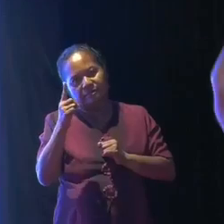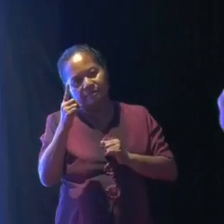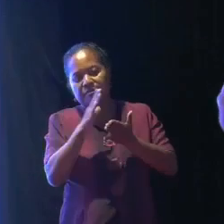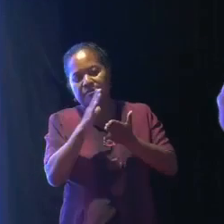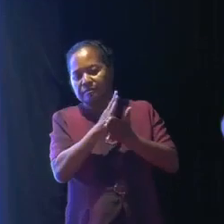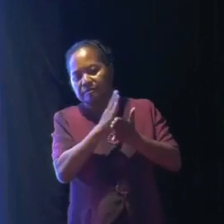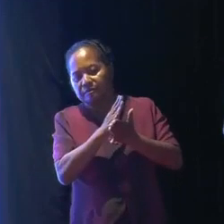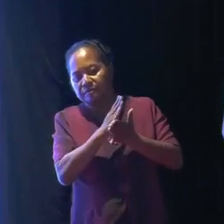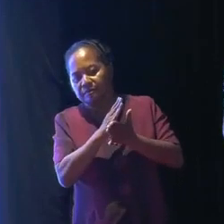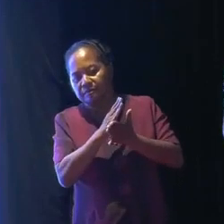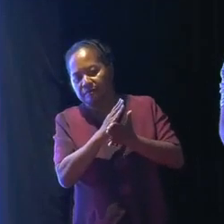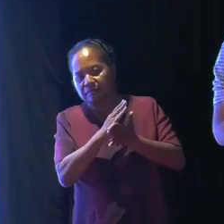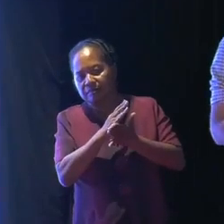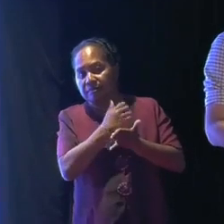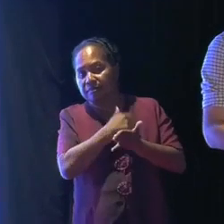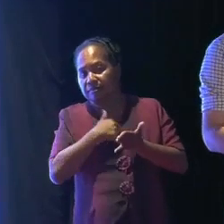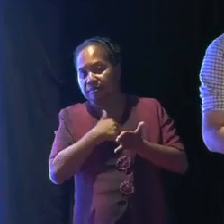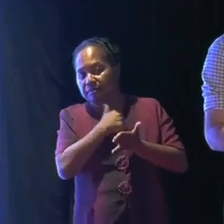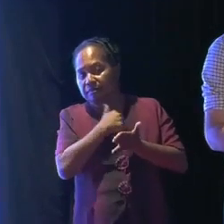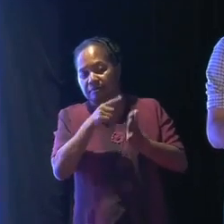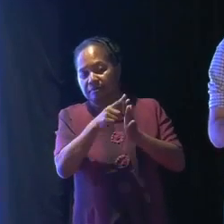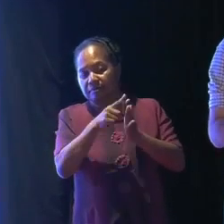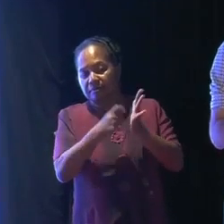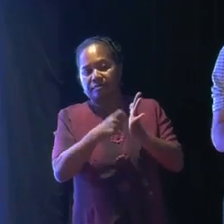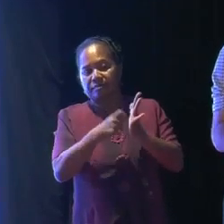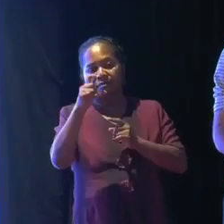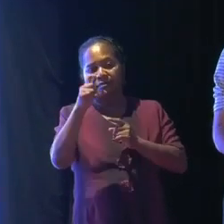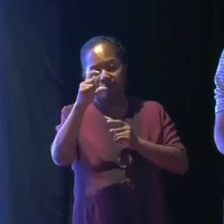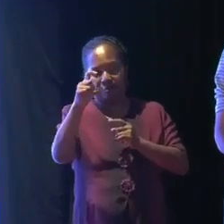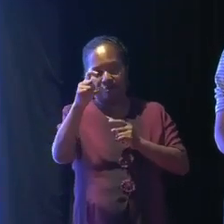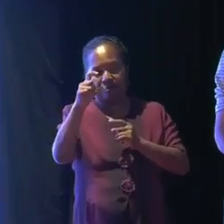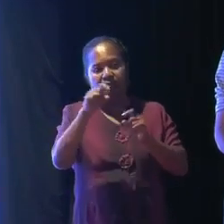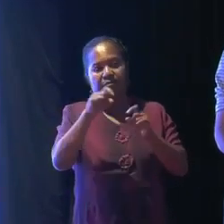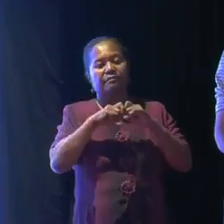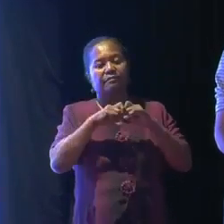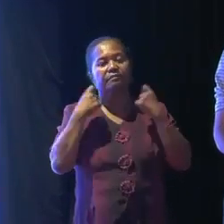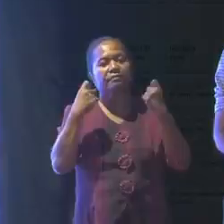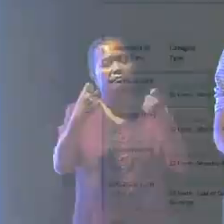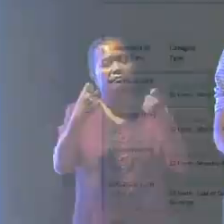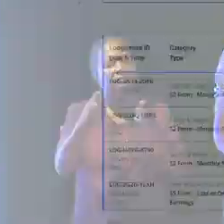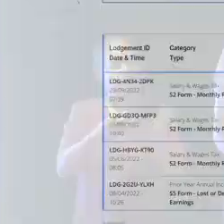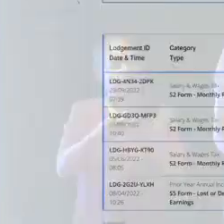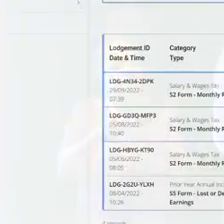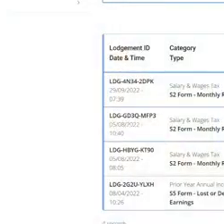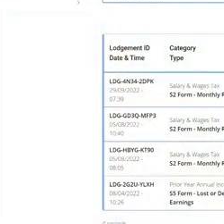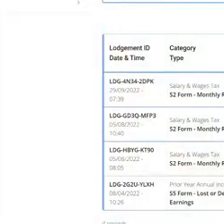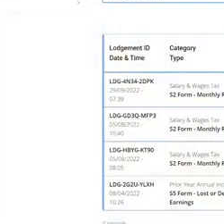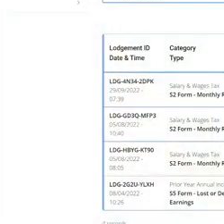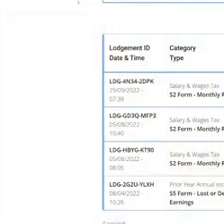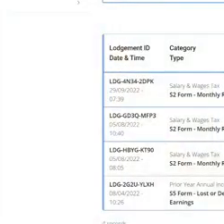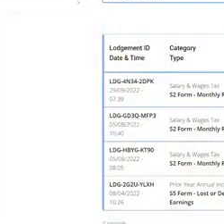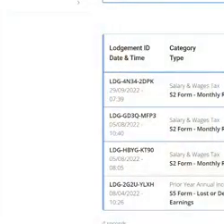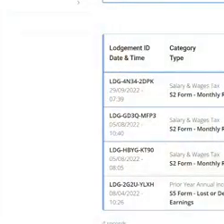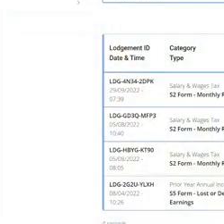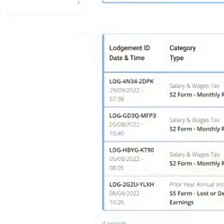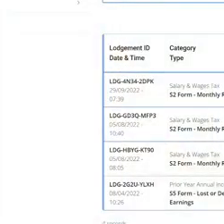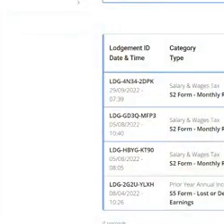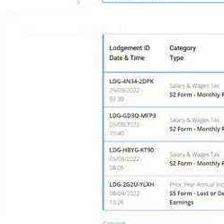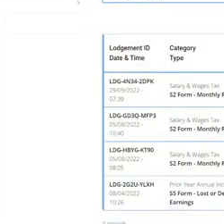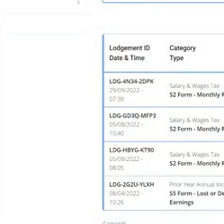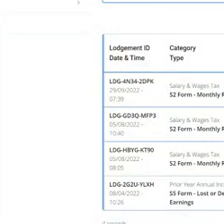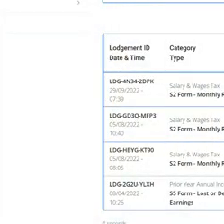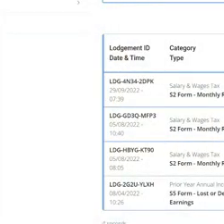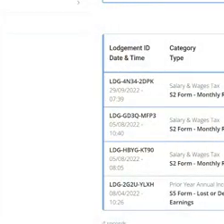features, especially for IRC and the technical team and the lodgement team there, is being